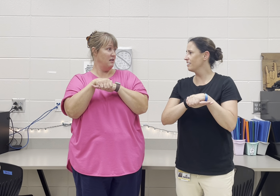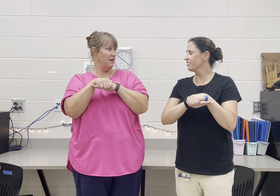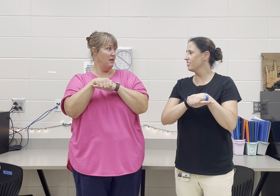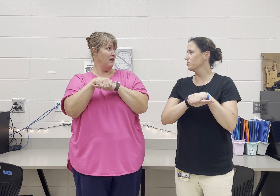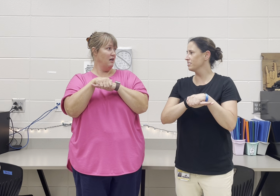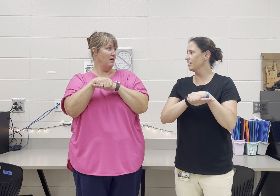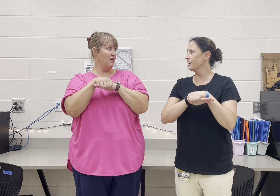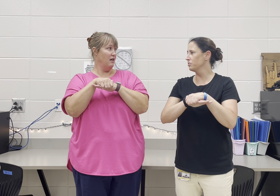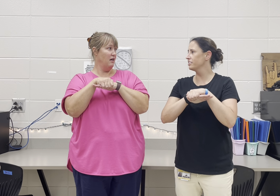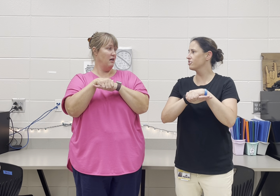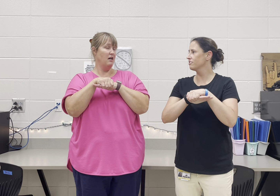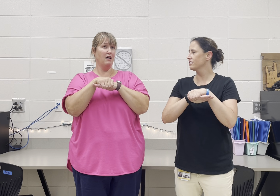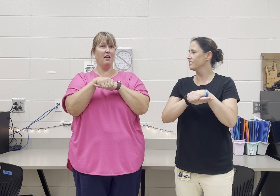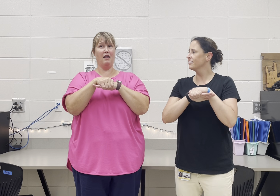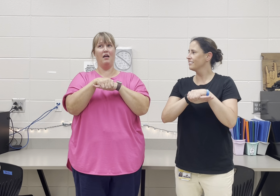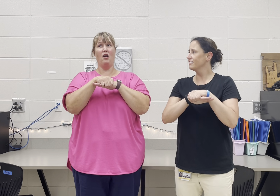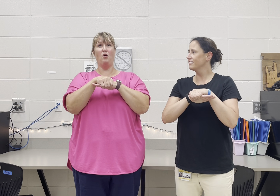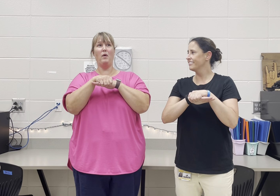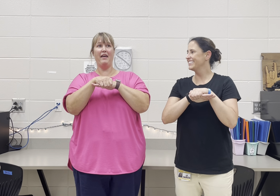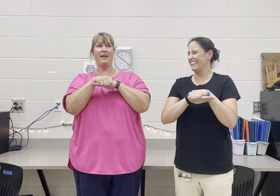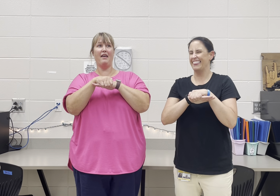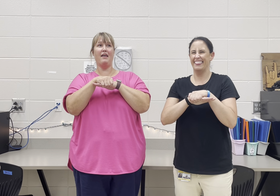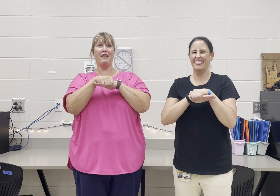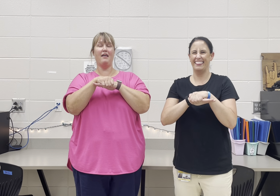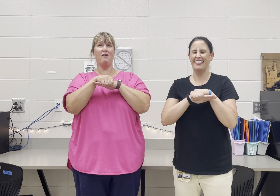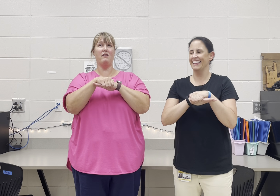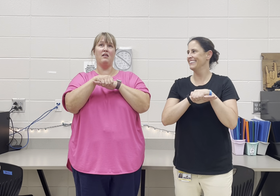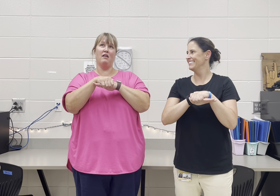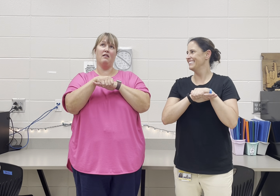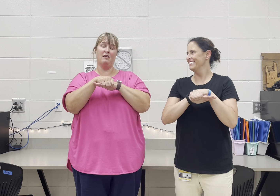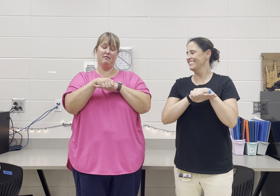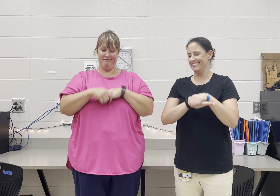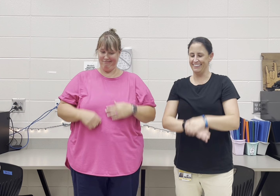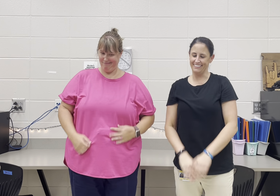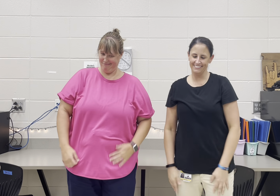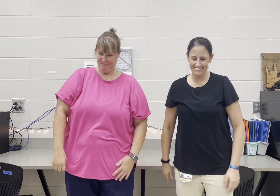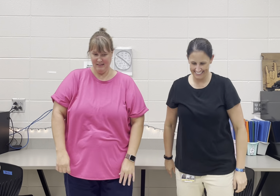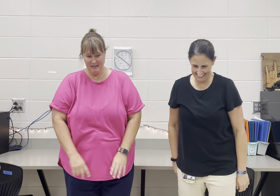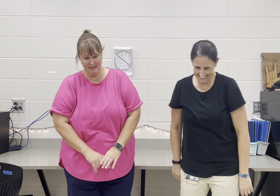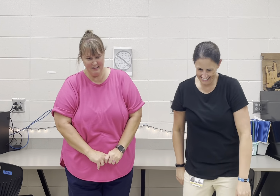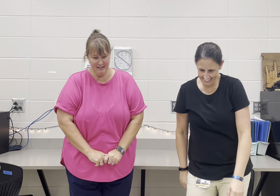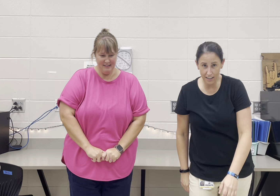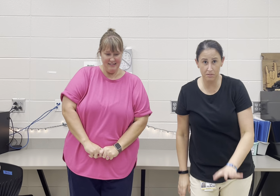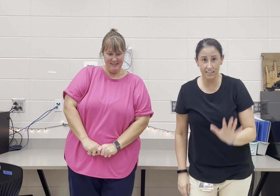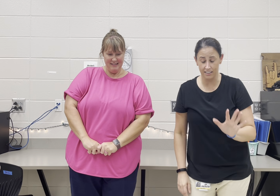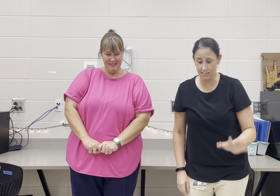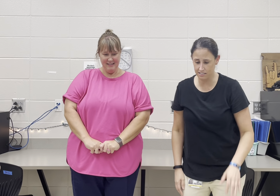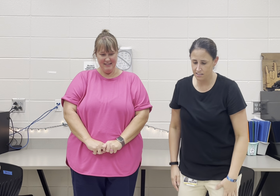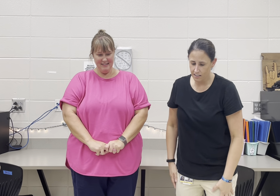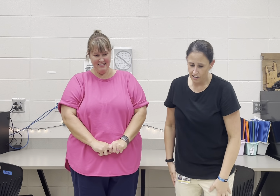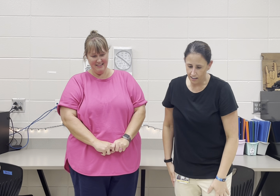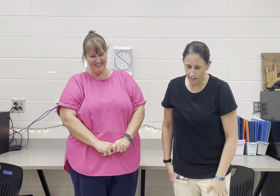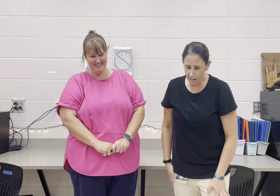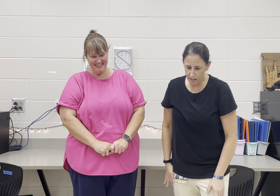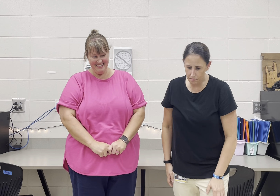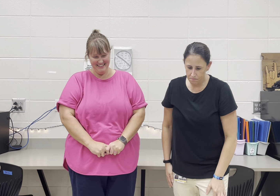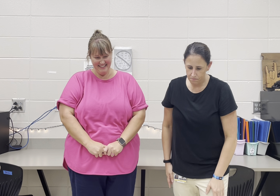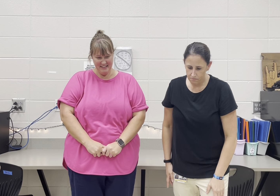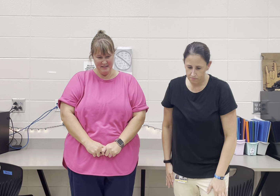thought it was a language. Well, you know. I'm kidding, guys.